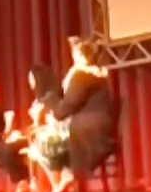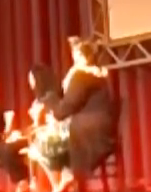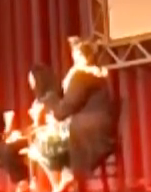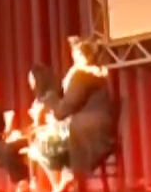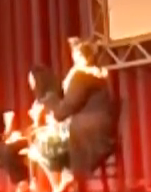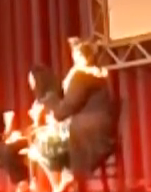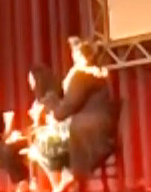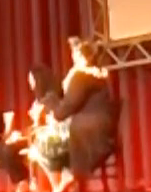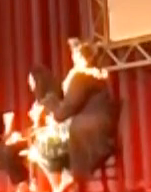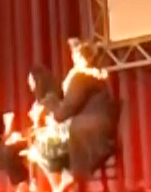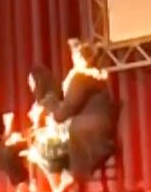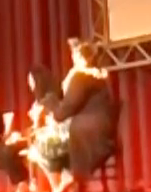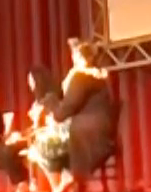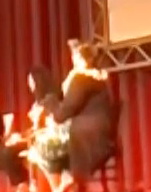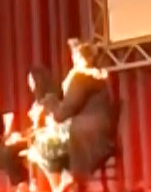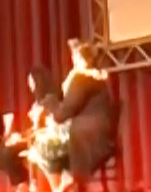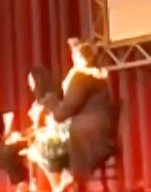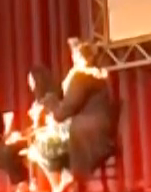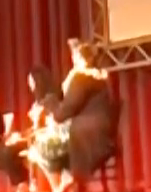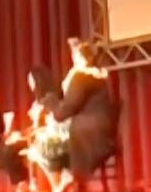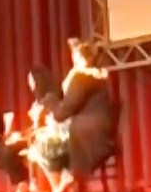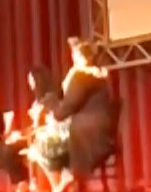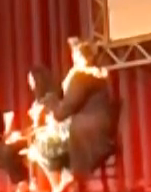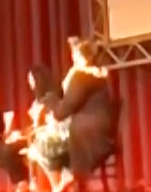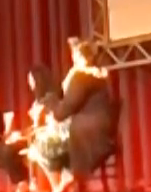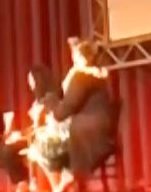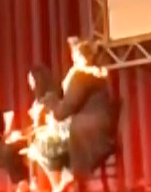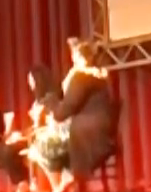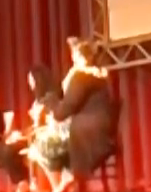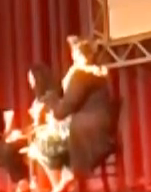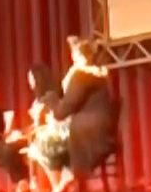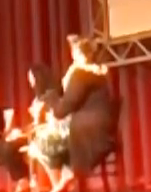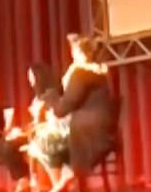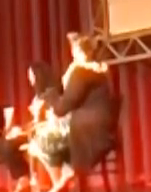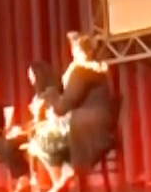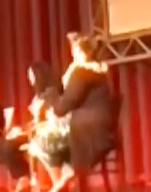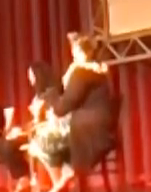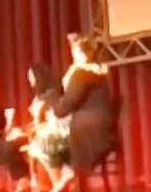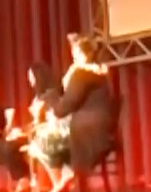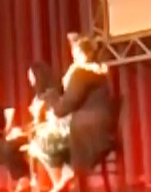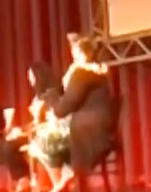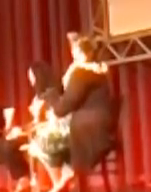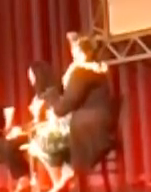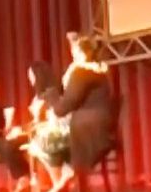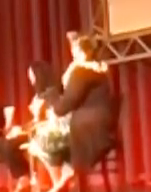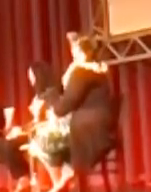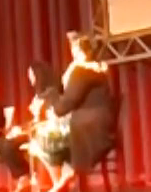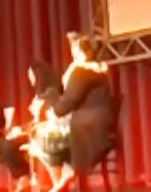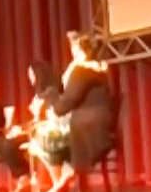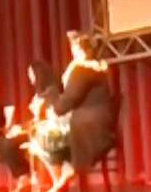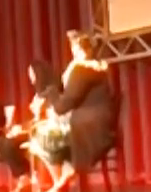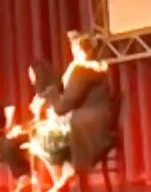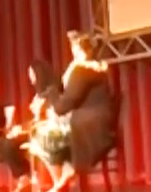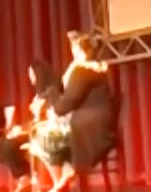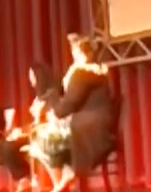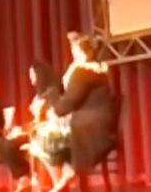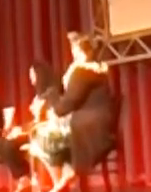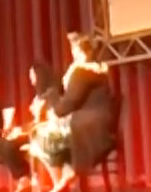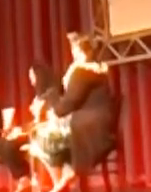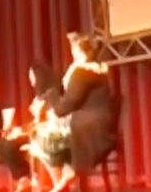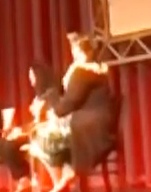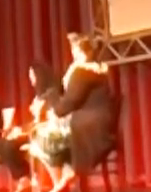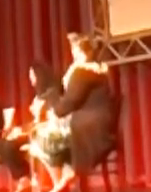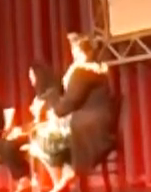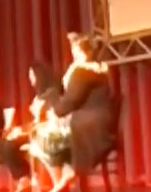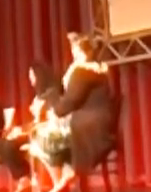really thank you for mentioning that, and it's just seeing the amazingness of our artists. And